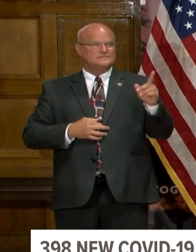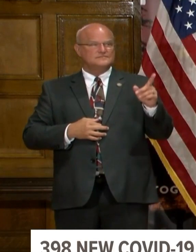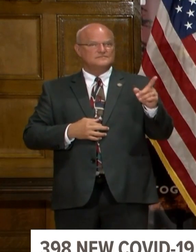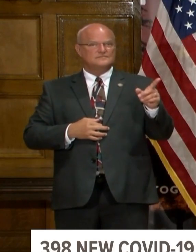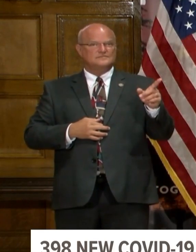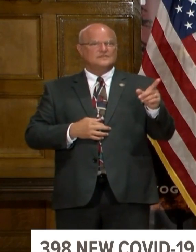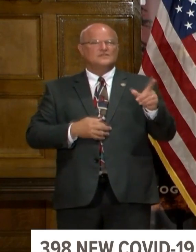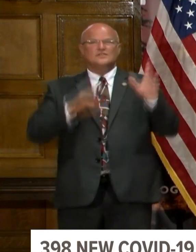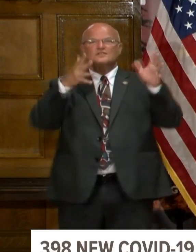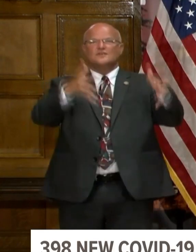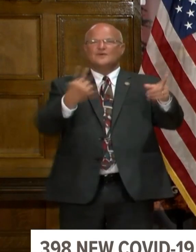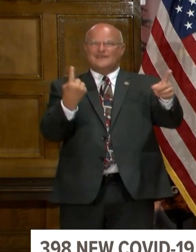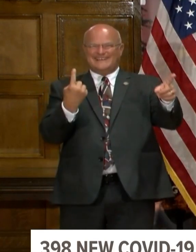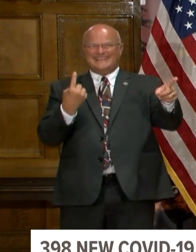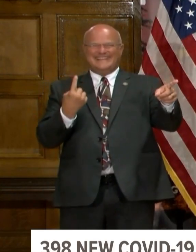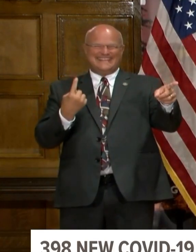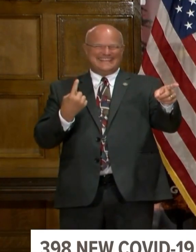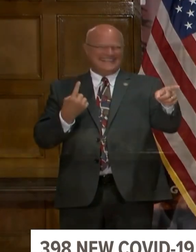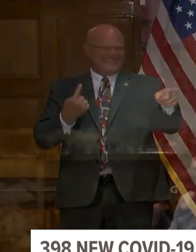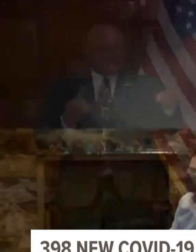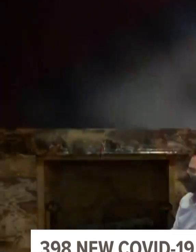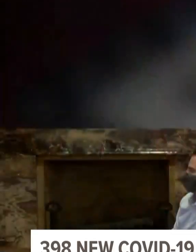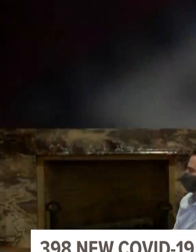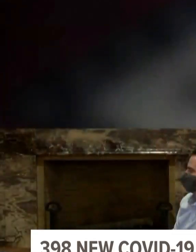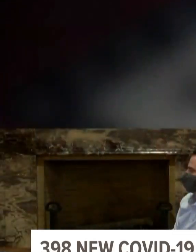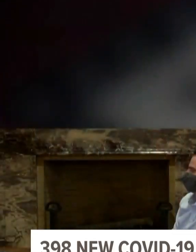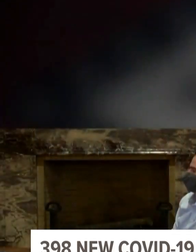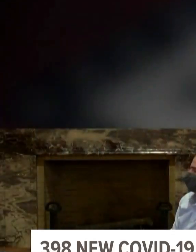To the survivor. Yeah.